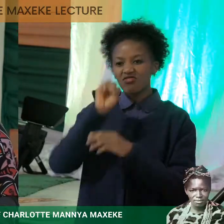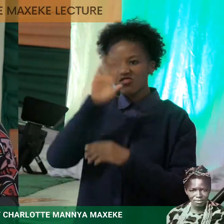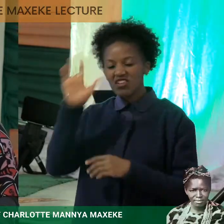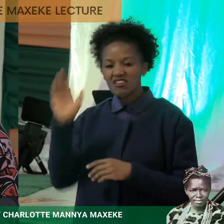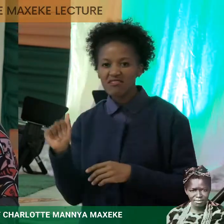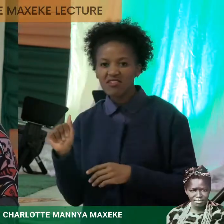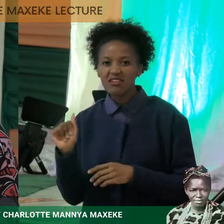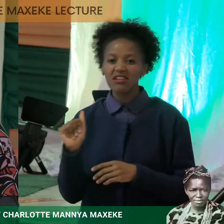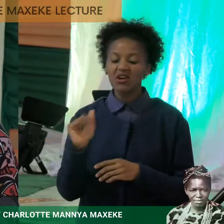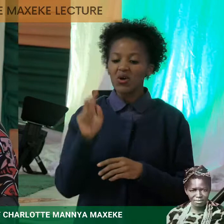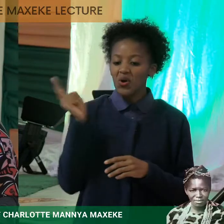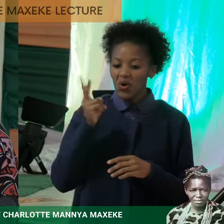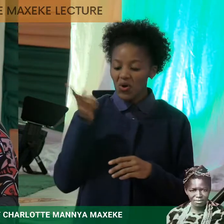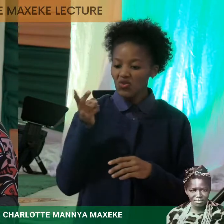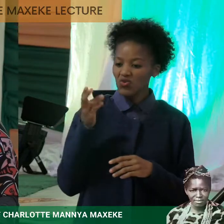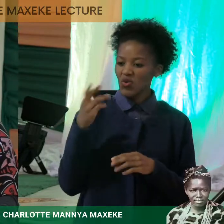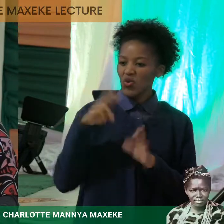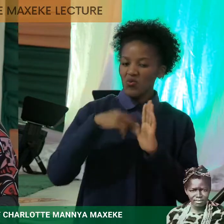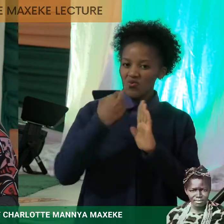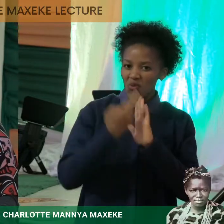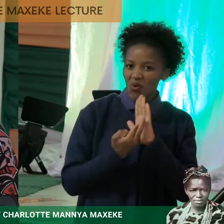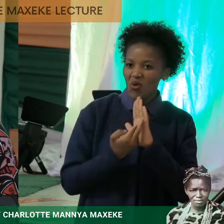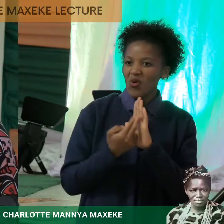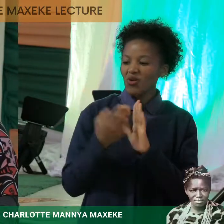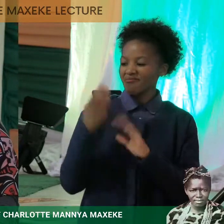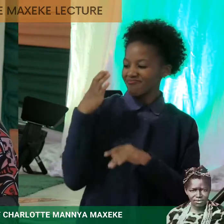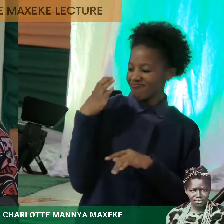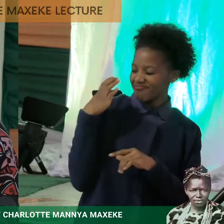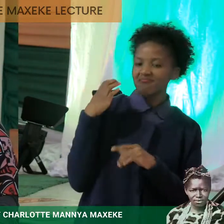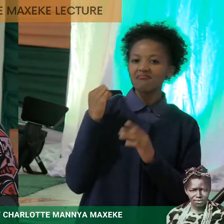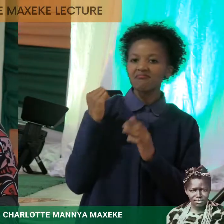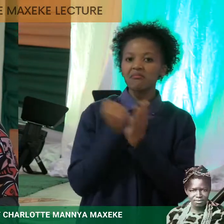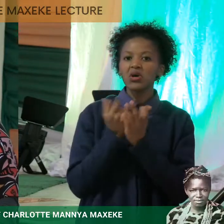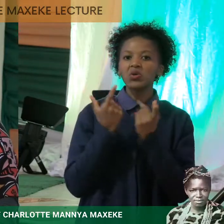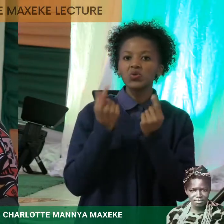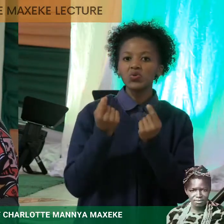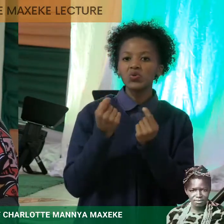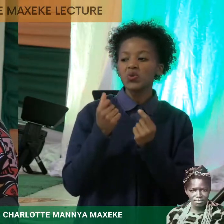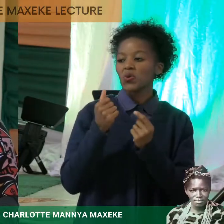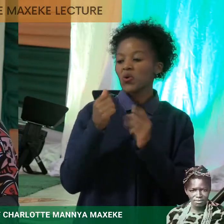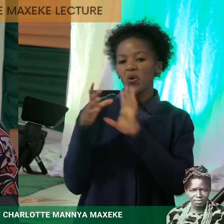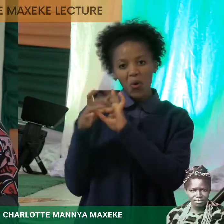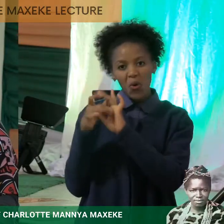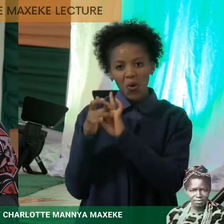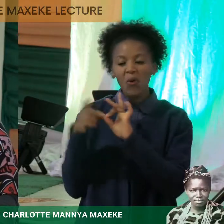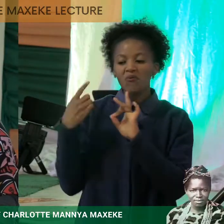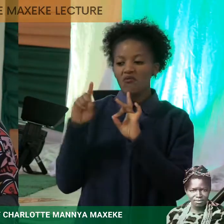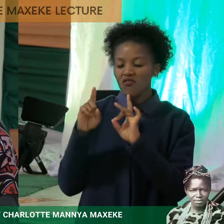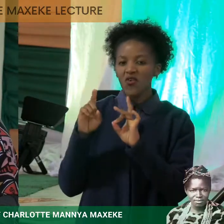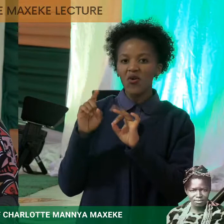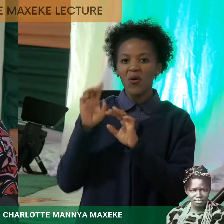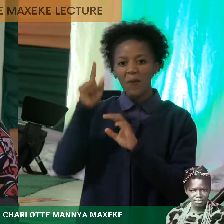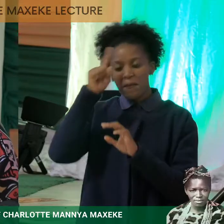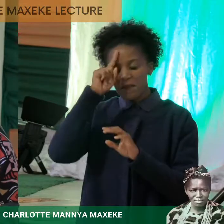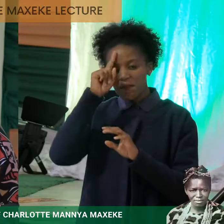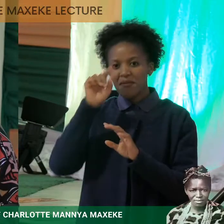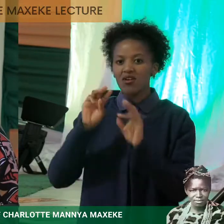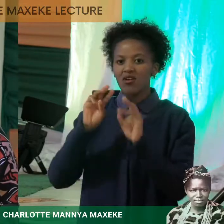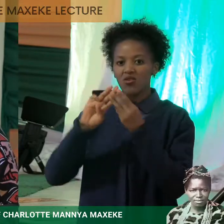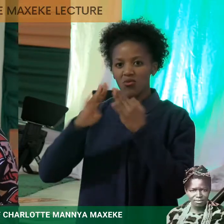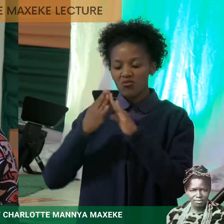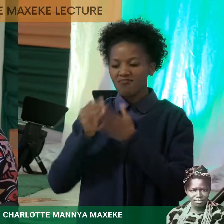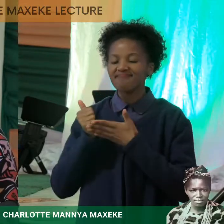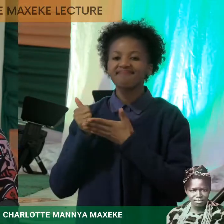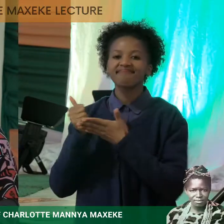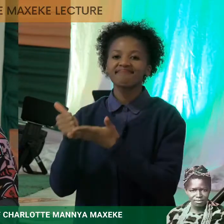that remained back home in uplifting the black communities. And that is exactly what she